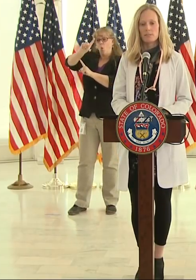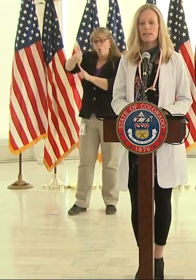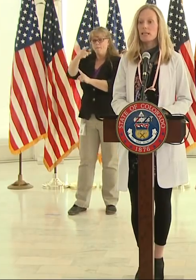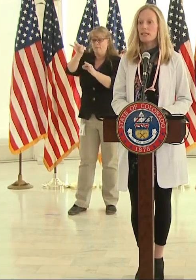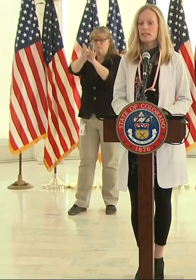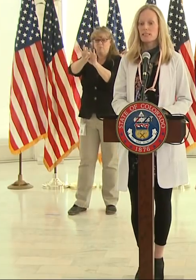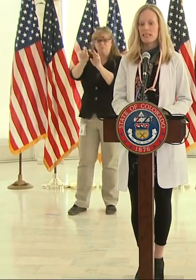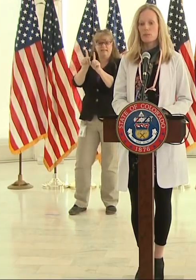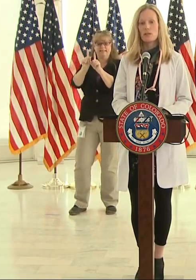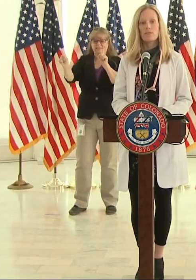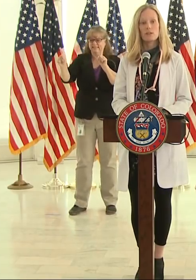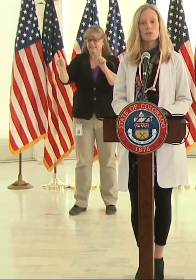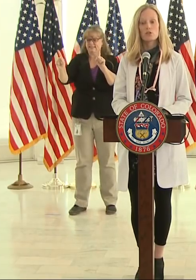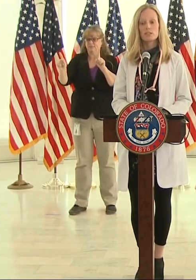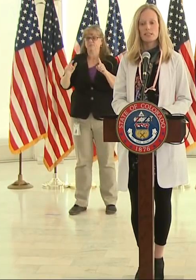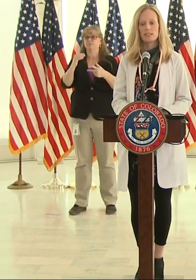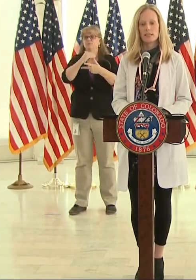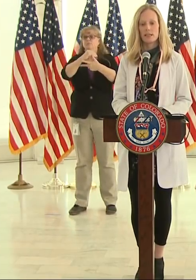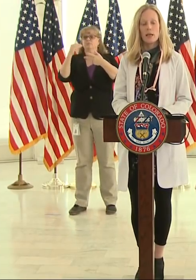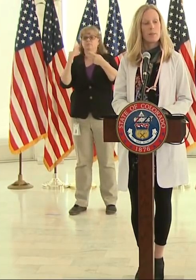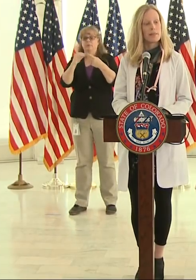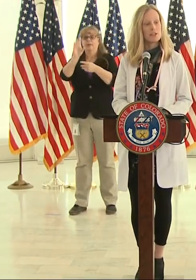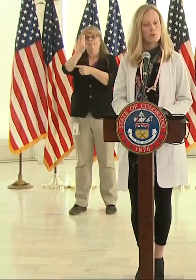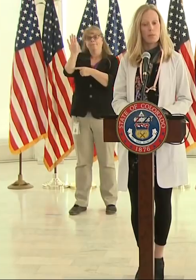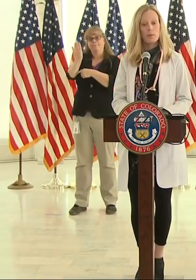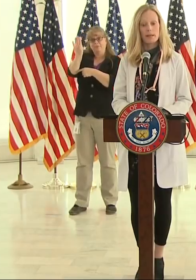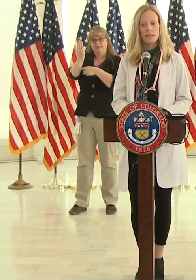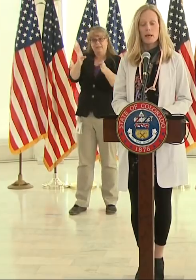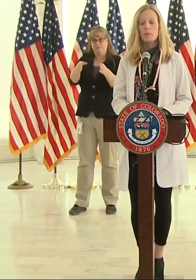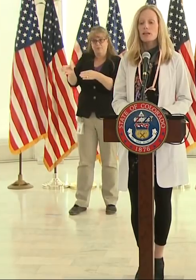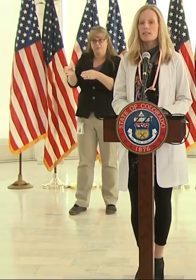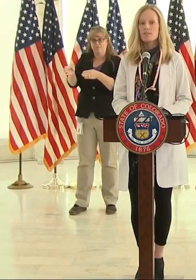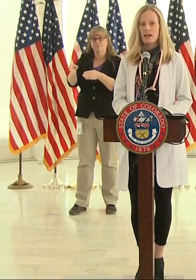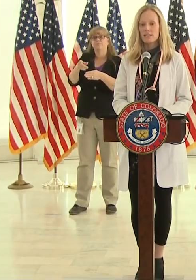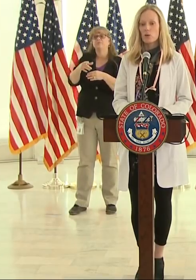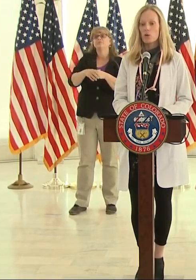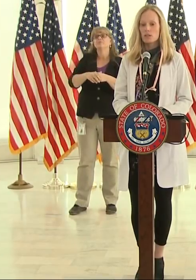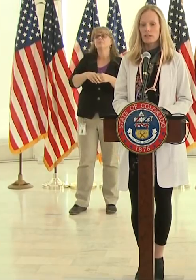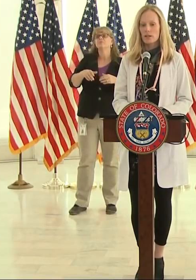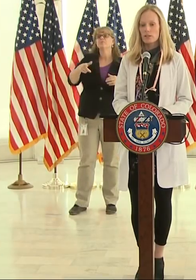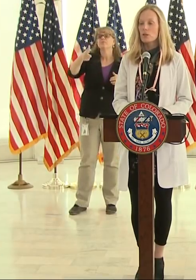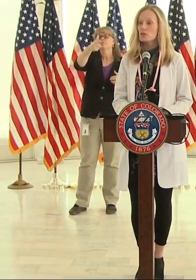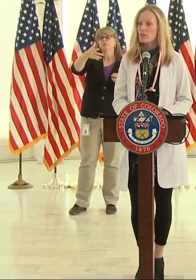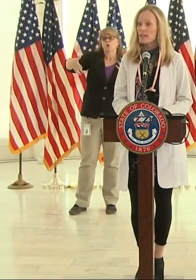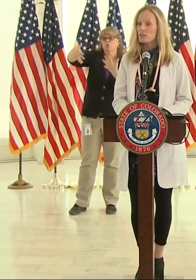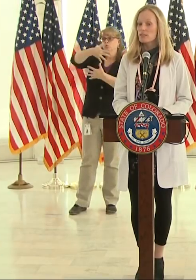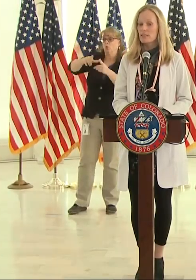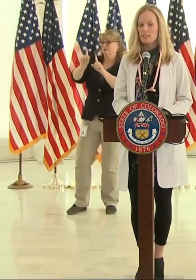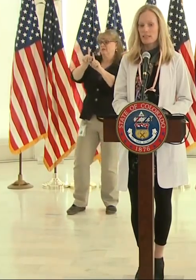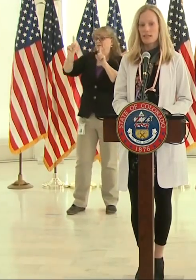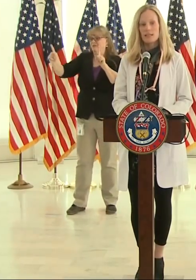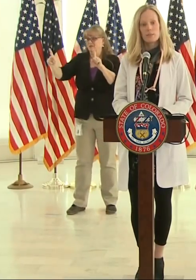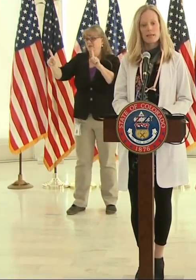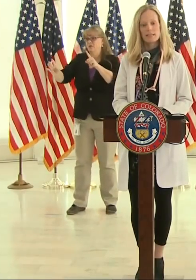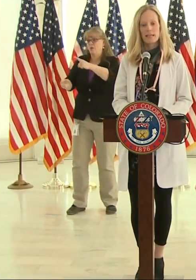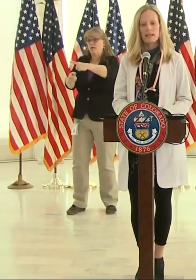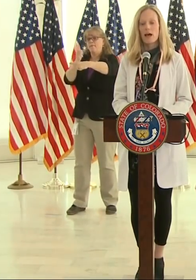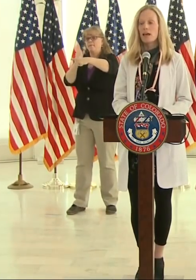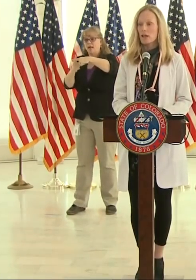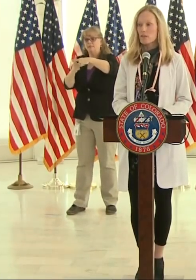shows us maintaining a sustainable level of social distancing by the general public, plus advising older adults, those over the age of 60,